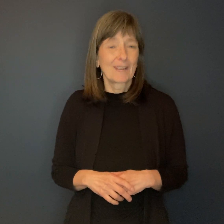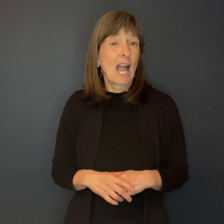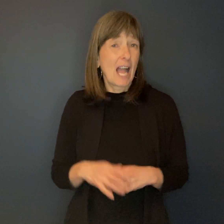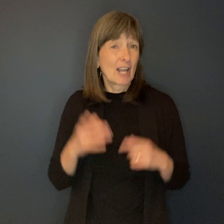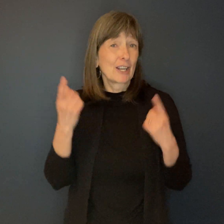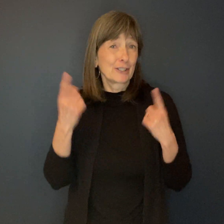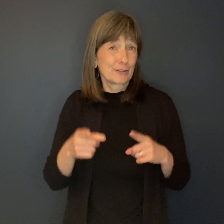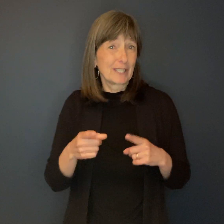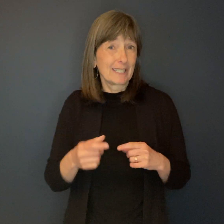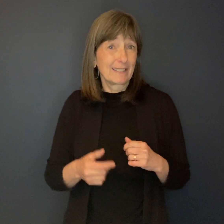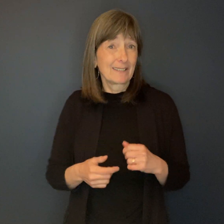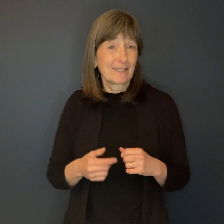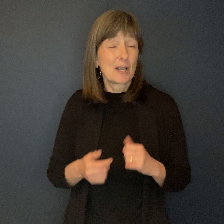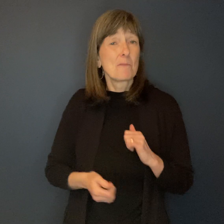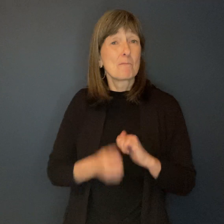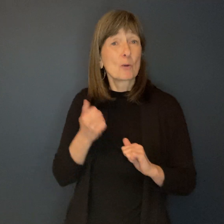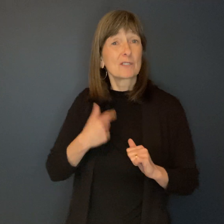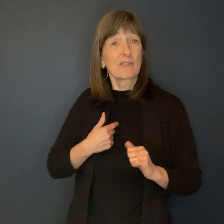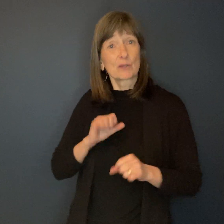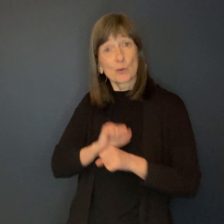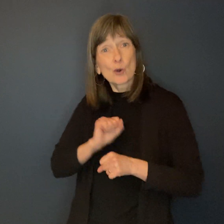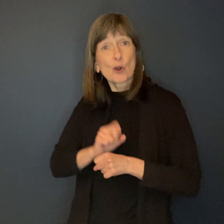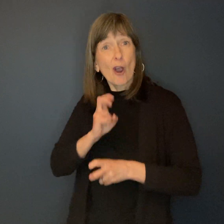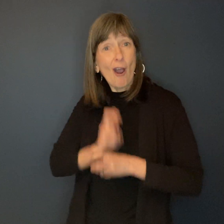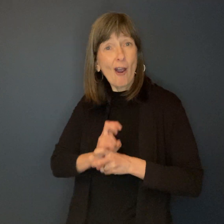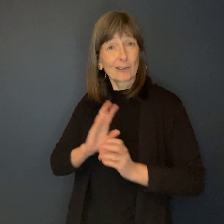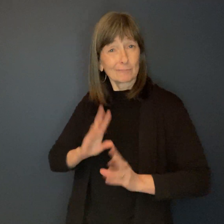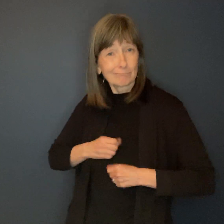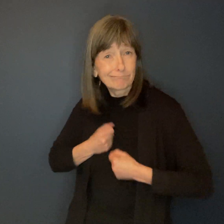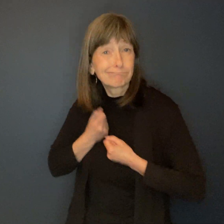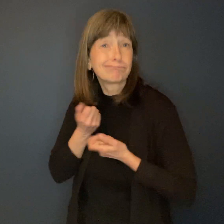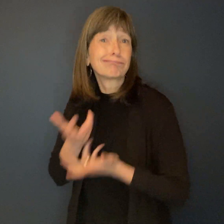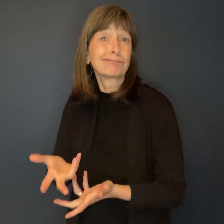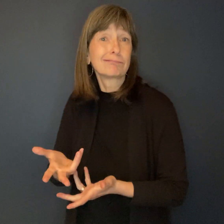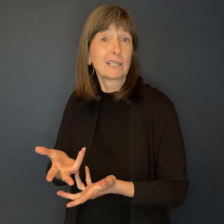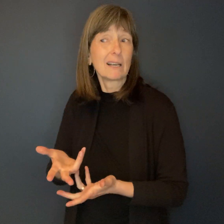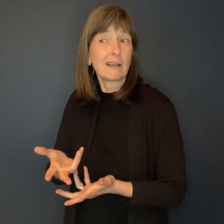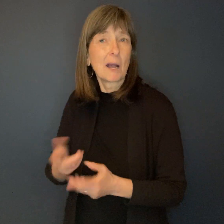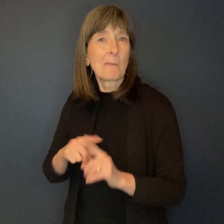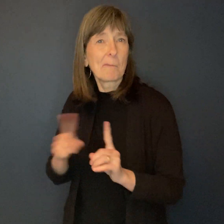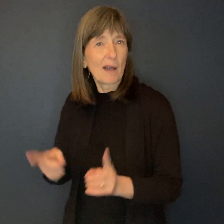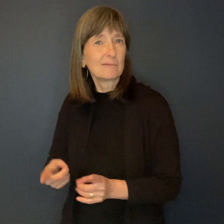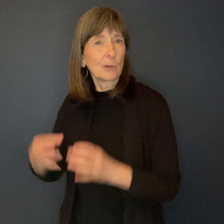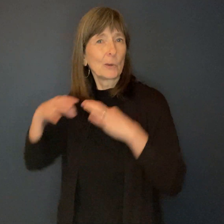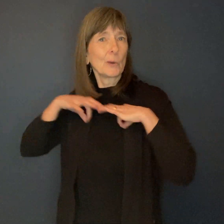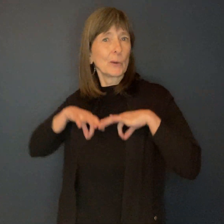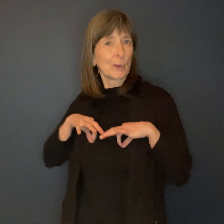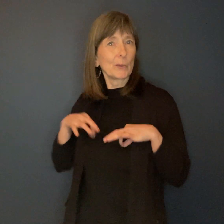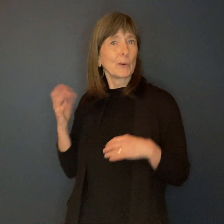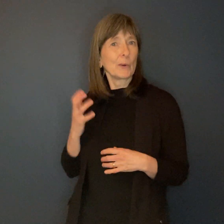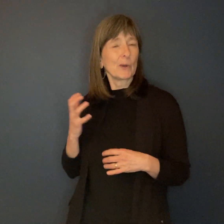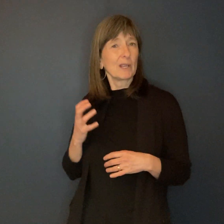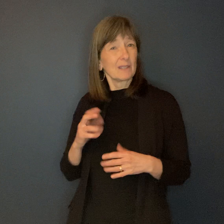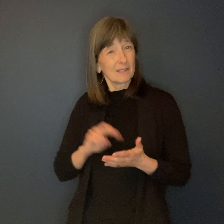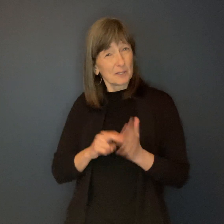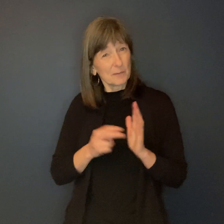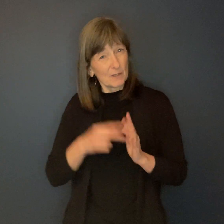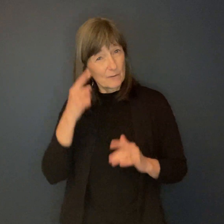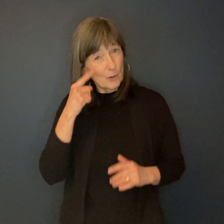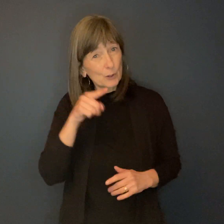give. But that then means in your case you must have taken a lot because you've given a lot.